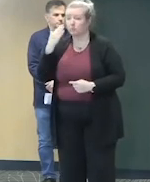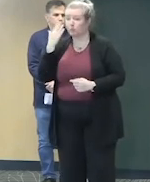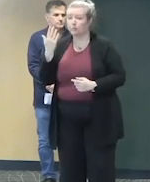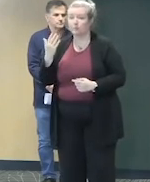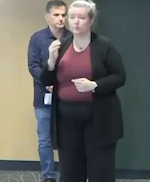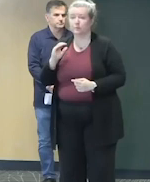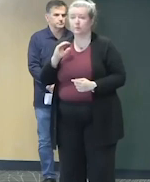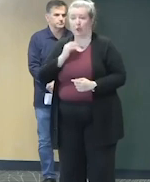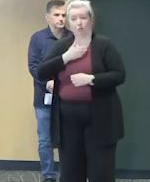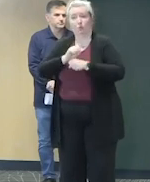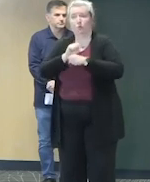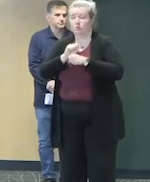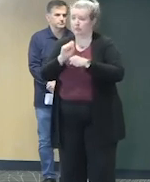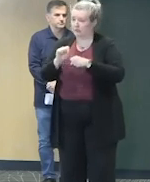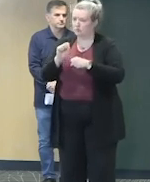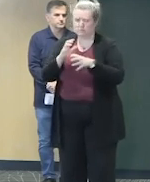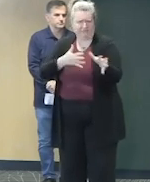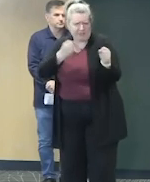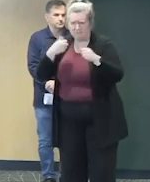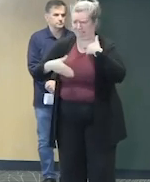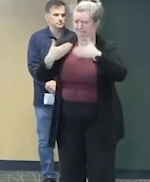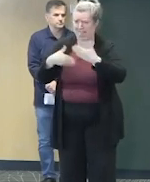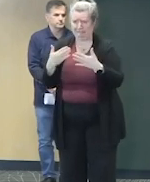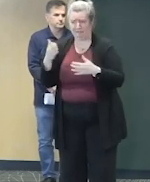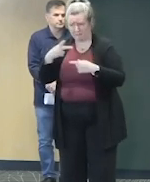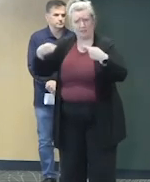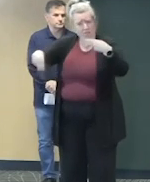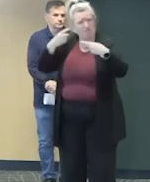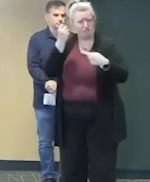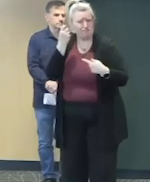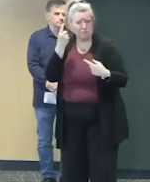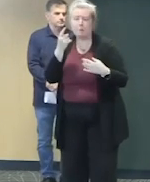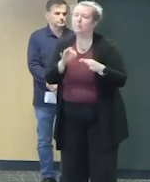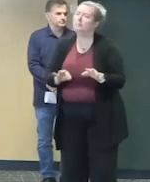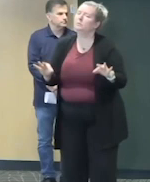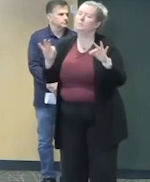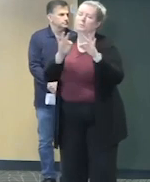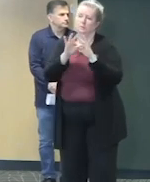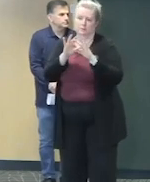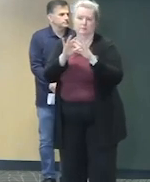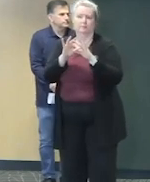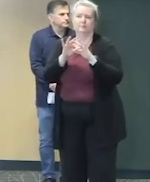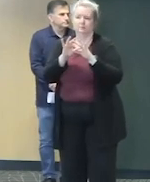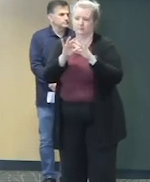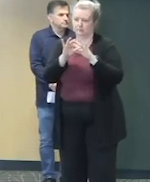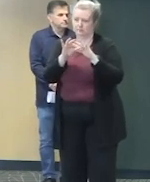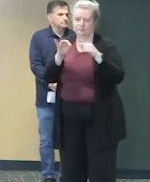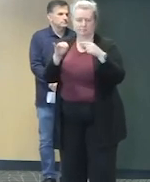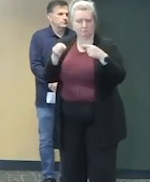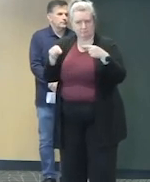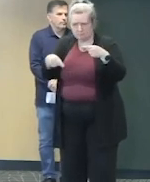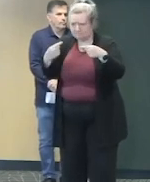to restore your power. We understand the importance of getting power back on quickly, especially in these winter months when heat is